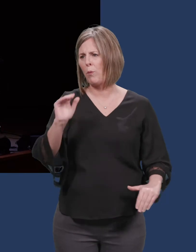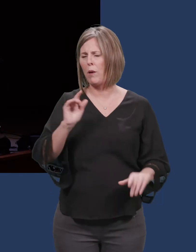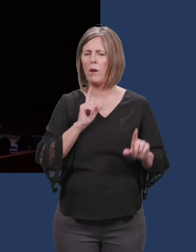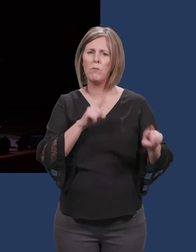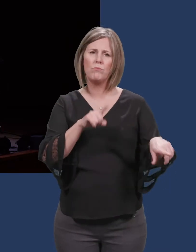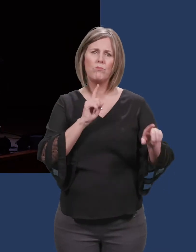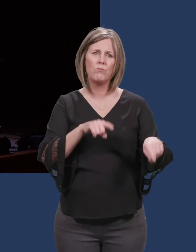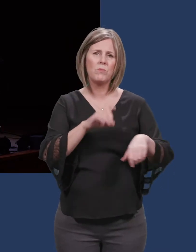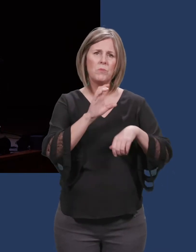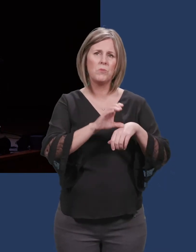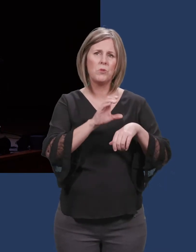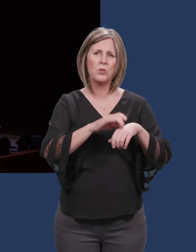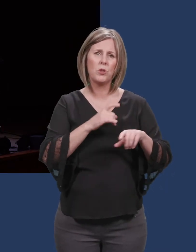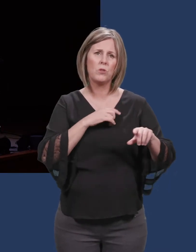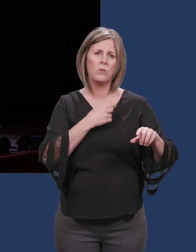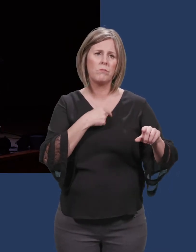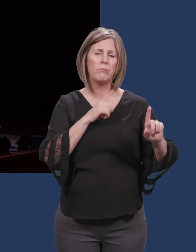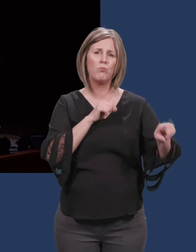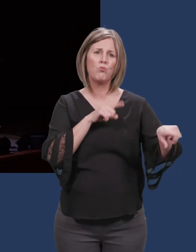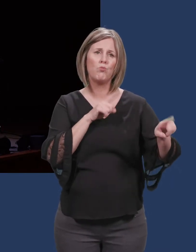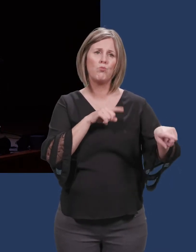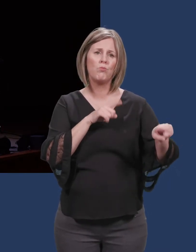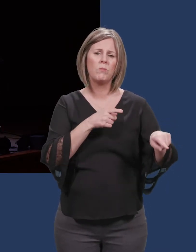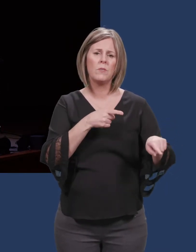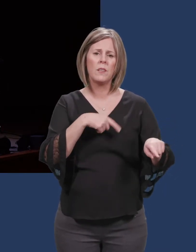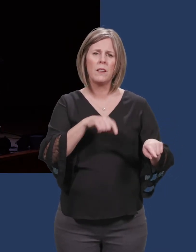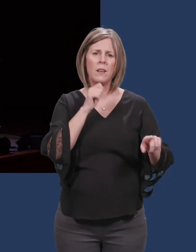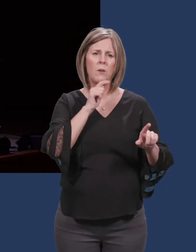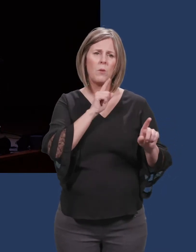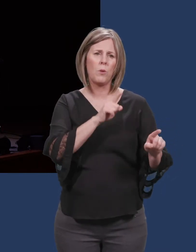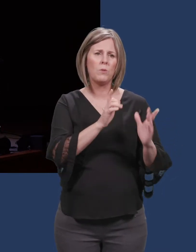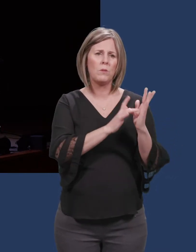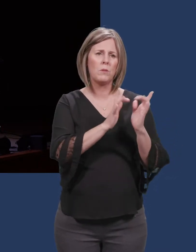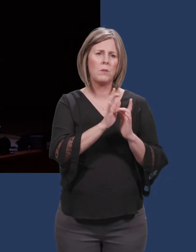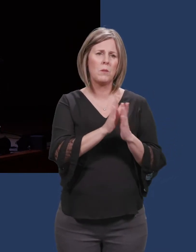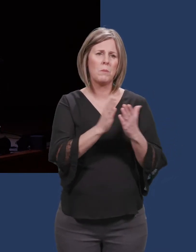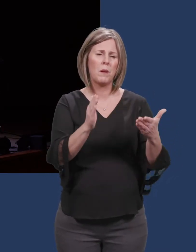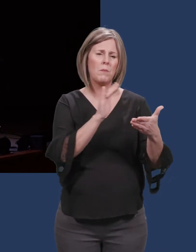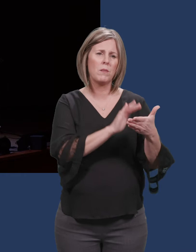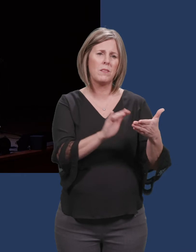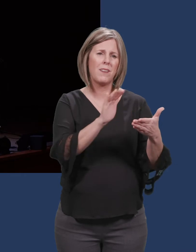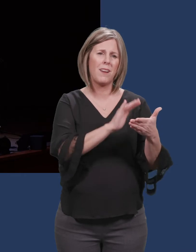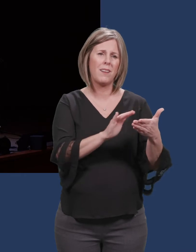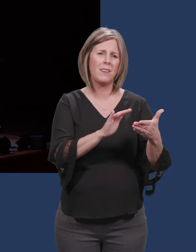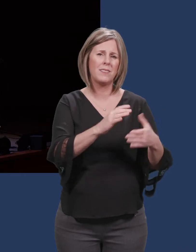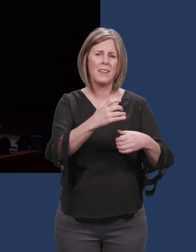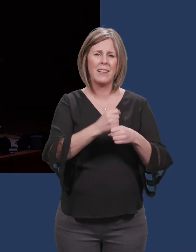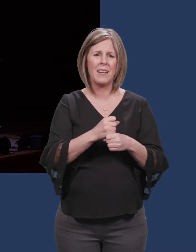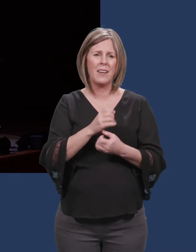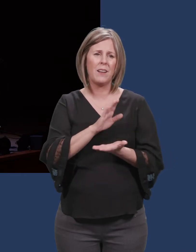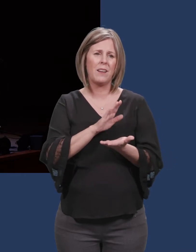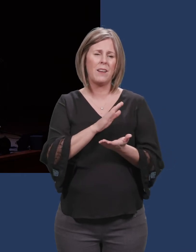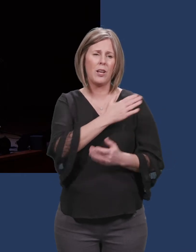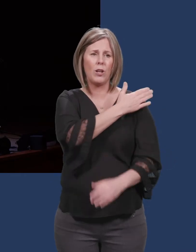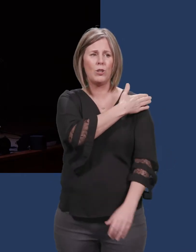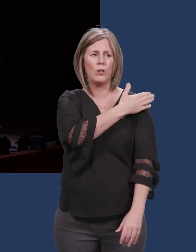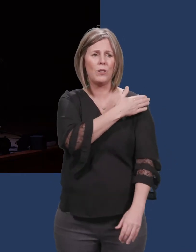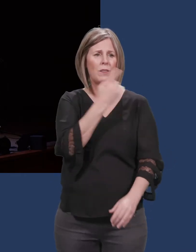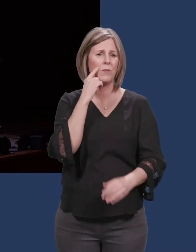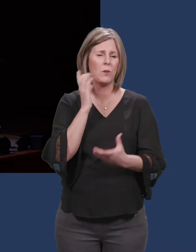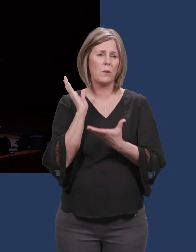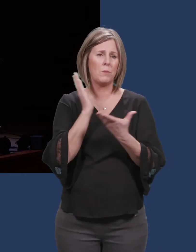church. They were not people who are used to bringing their Bible study to get candy because they brought it every day. They were not the